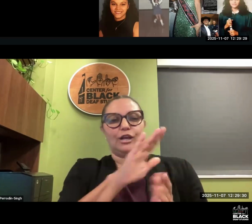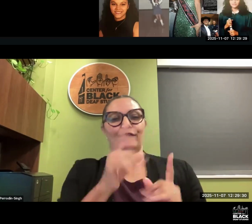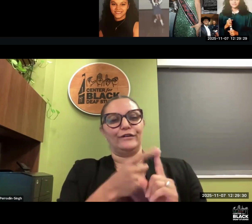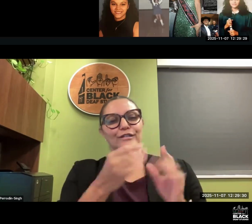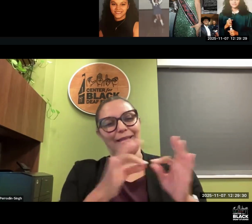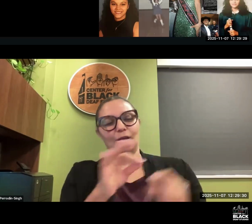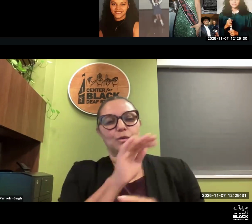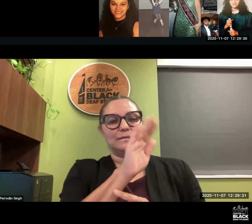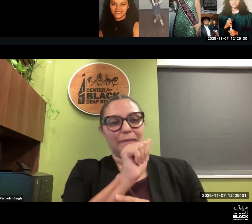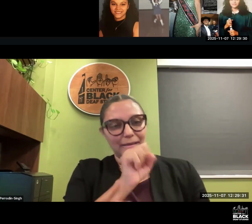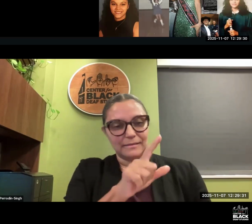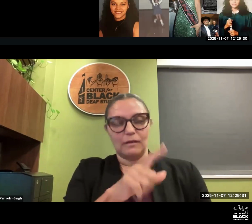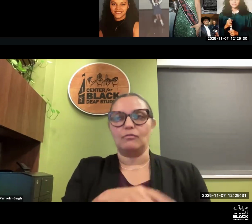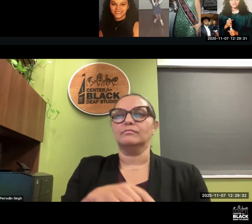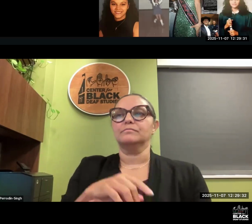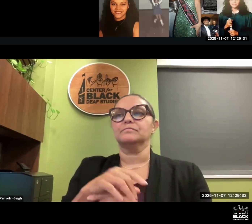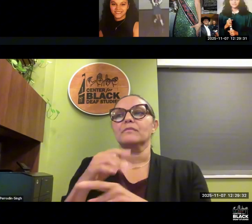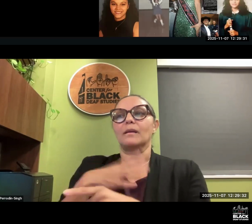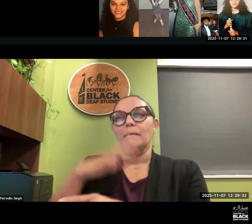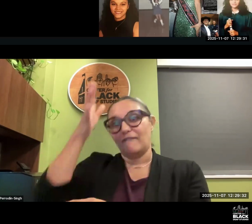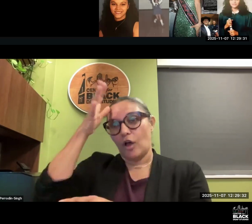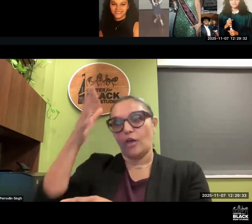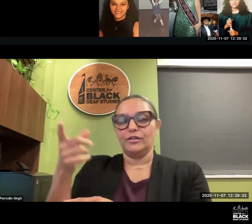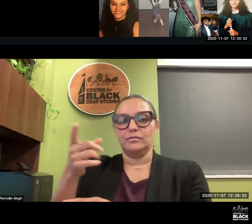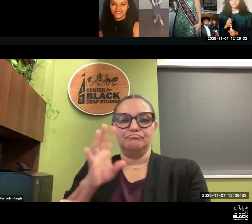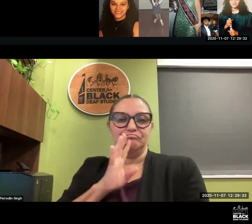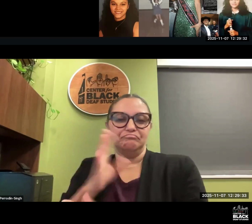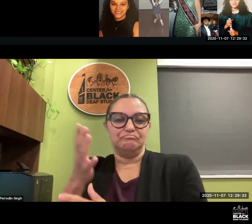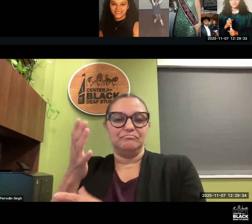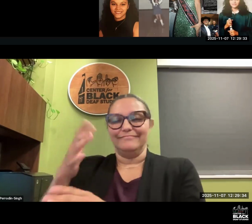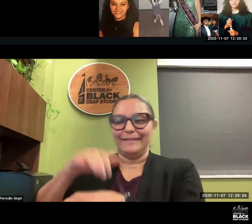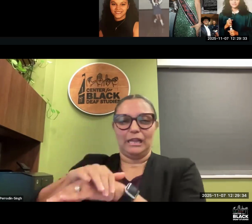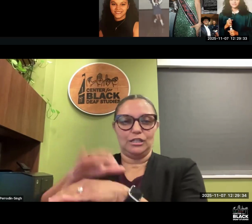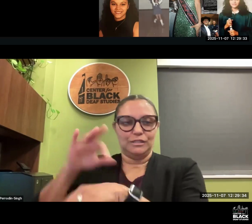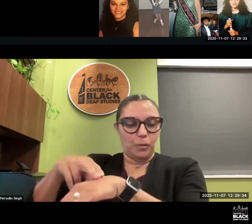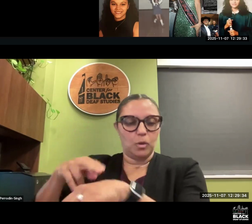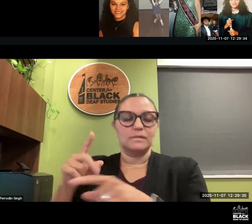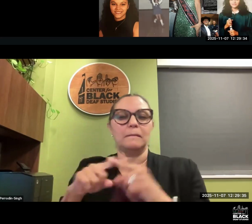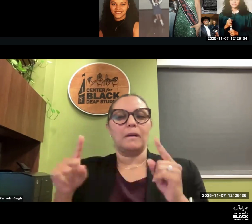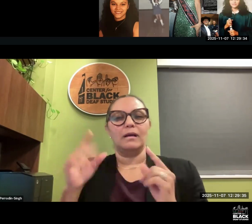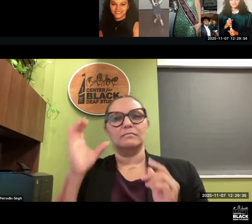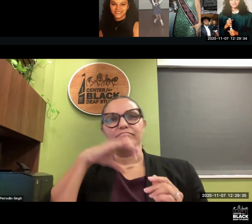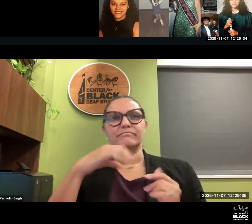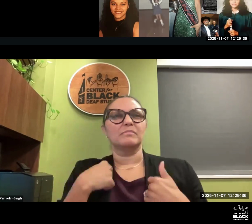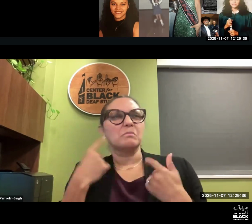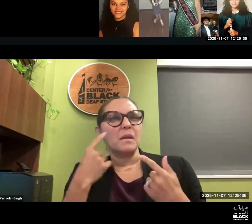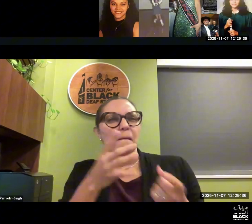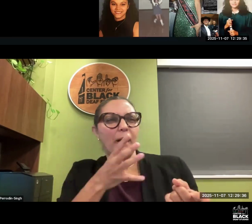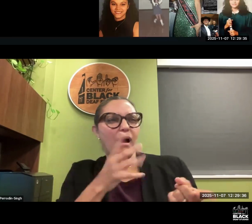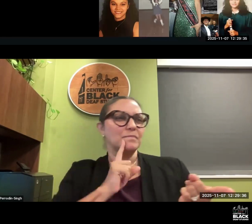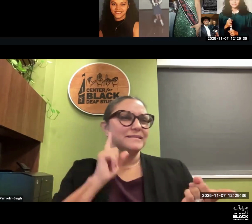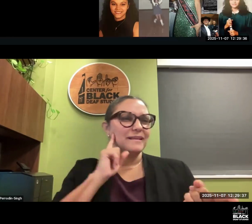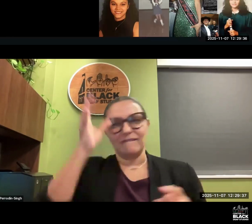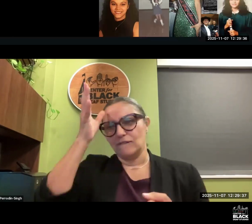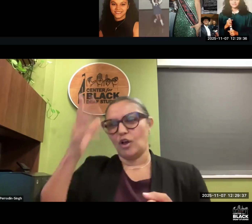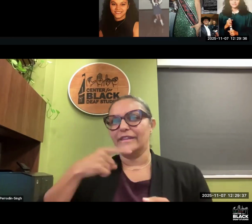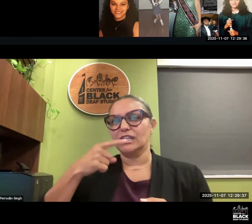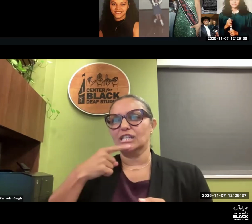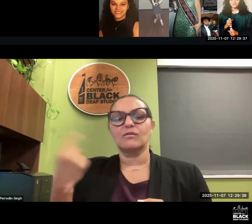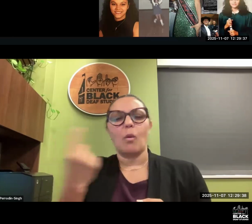between languages. And again, my mother's first language was sign language. My father spoke in English at the time,